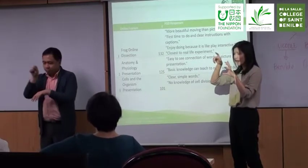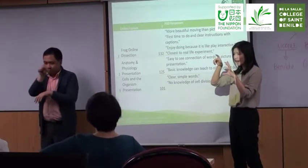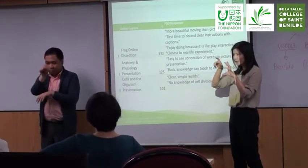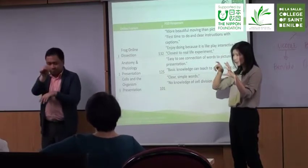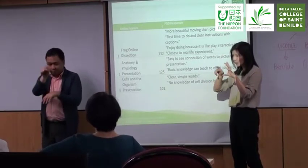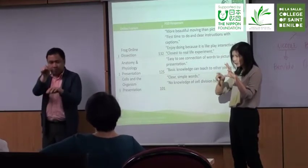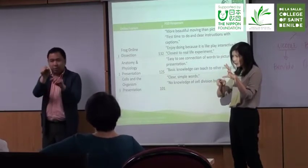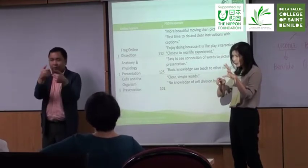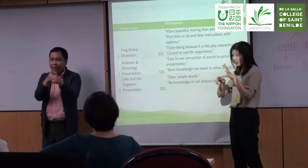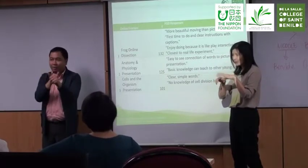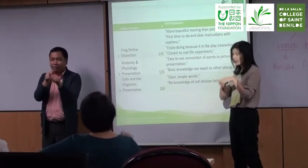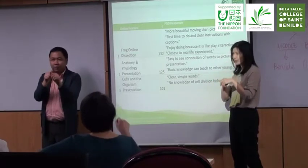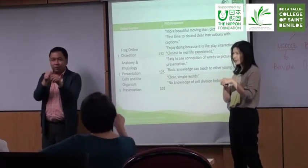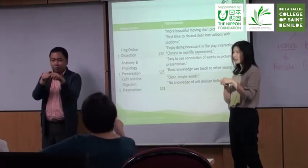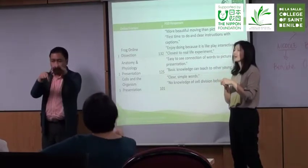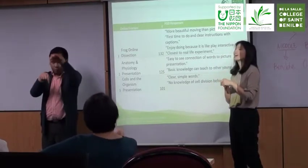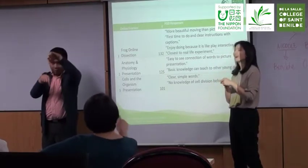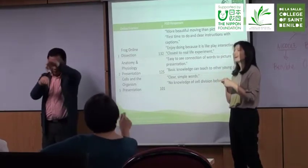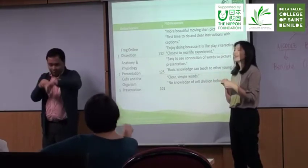follow the arrow